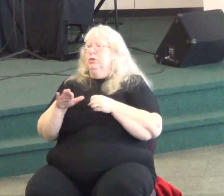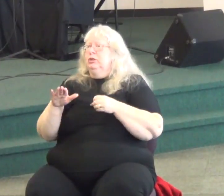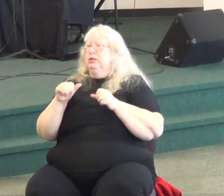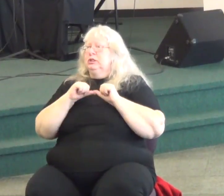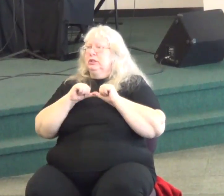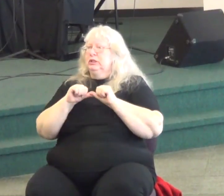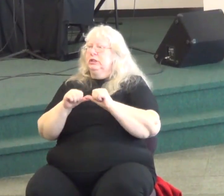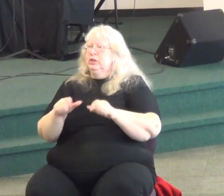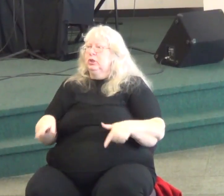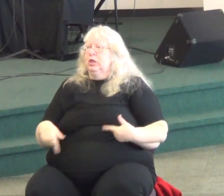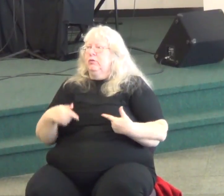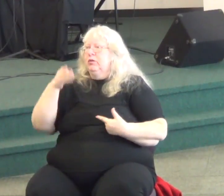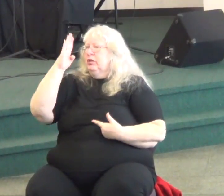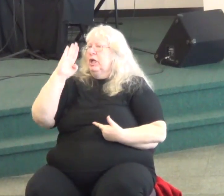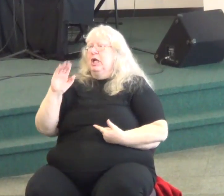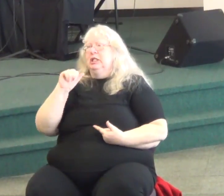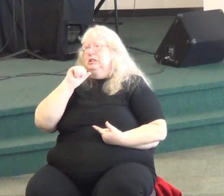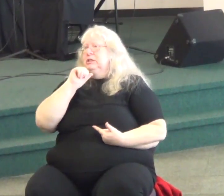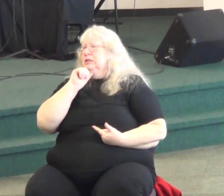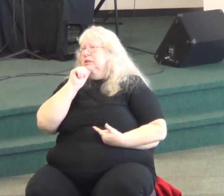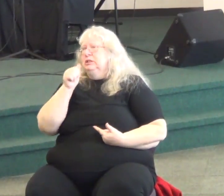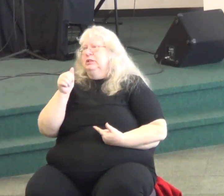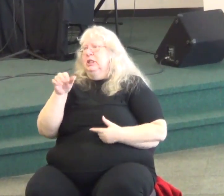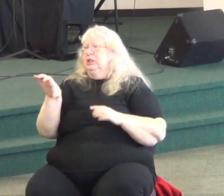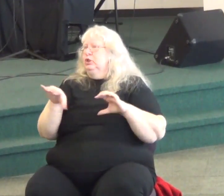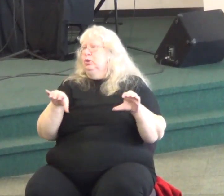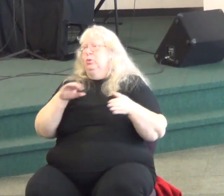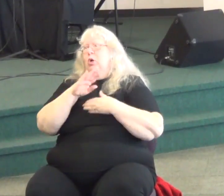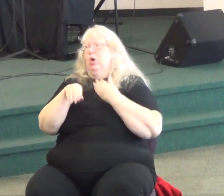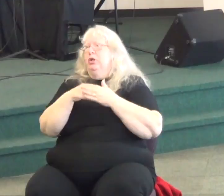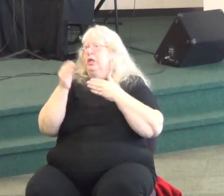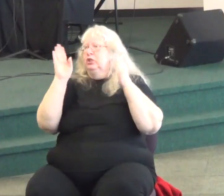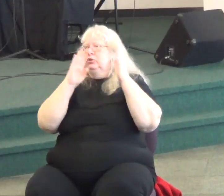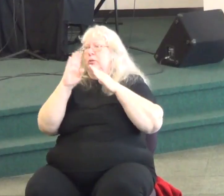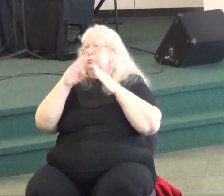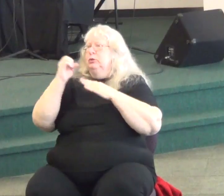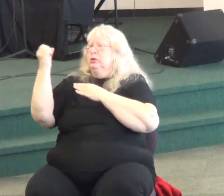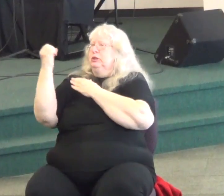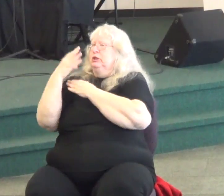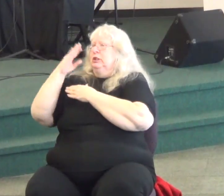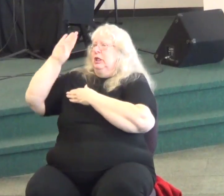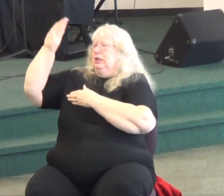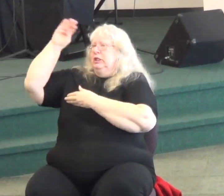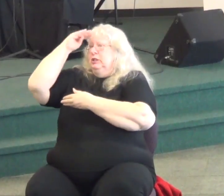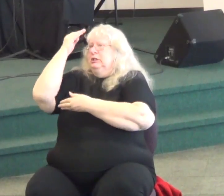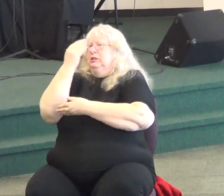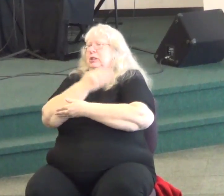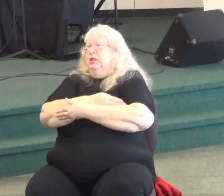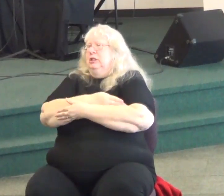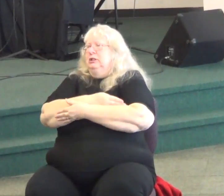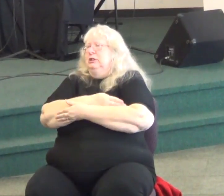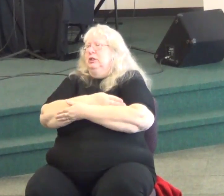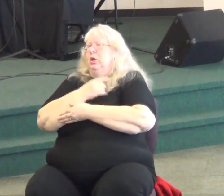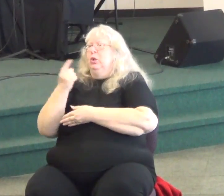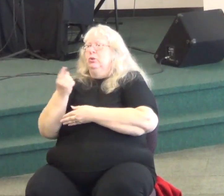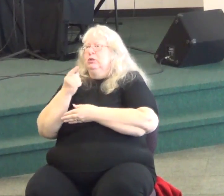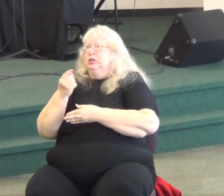God didn't go to all the trouble of sending his son merely to point an accusing finger, telling